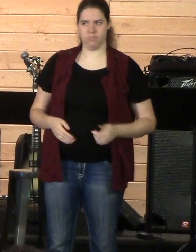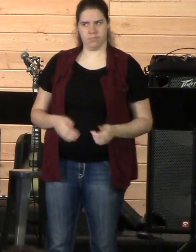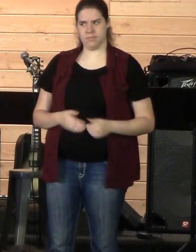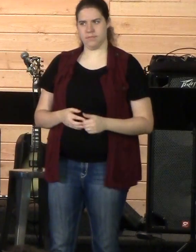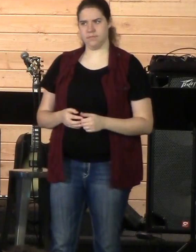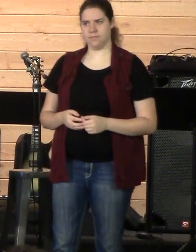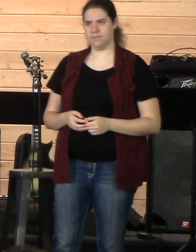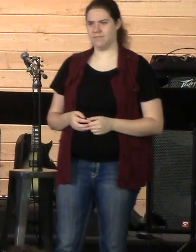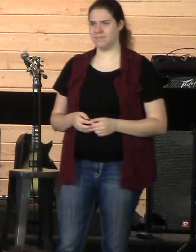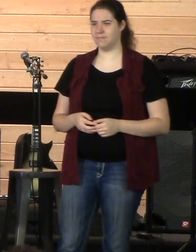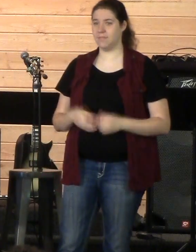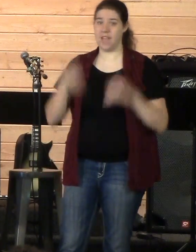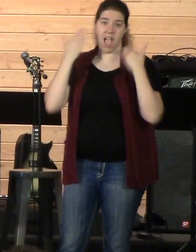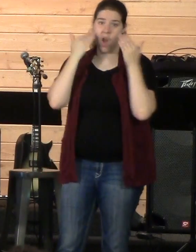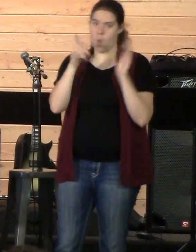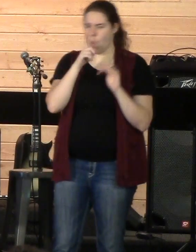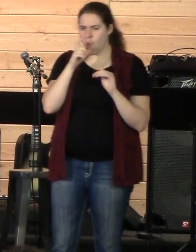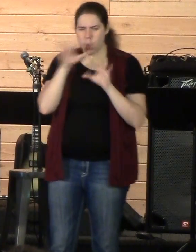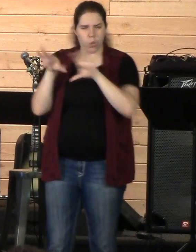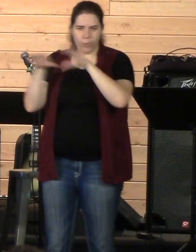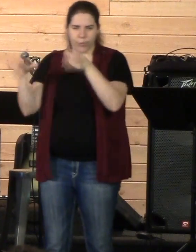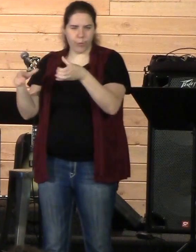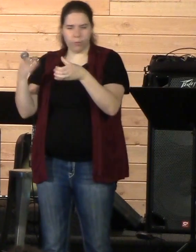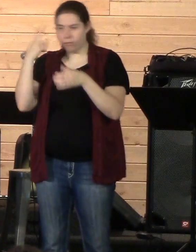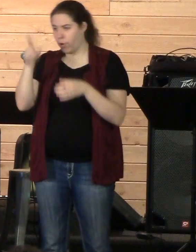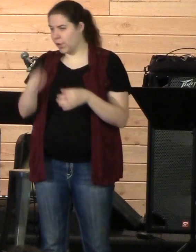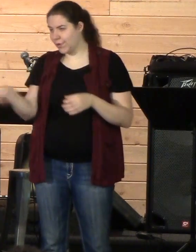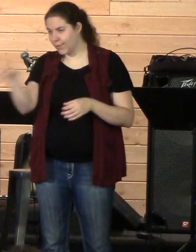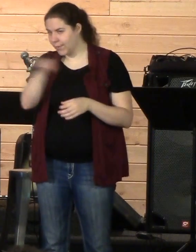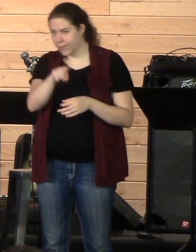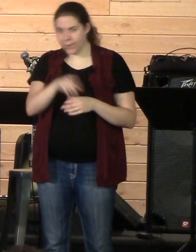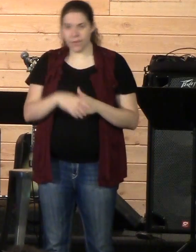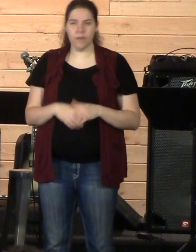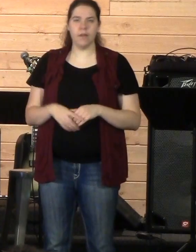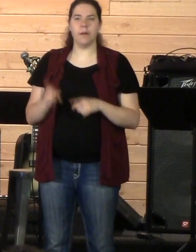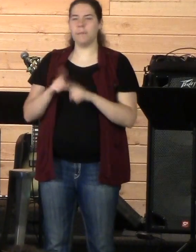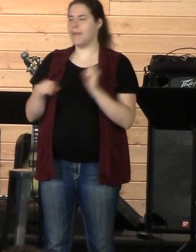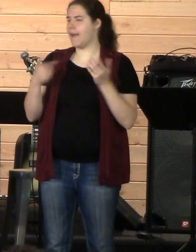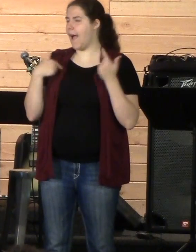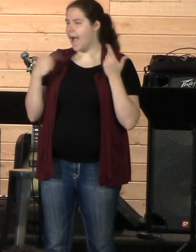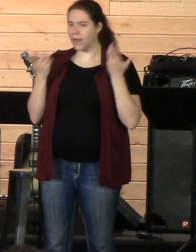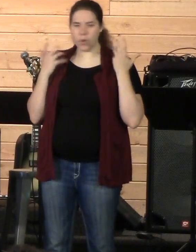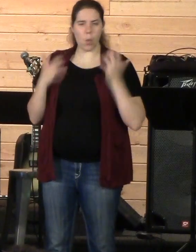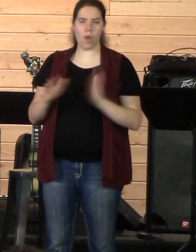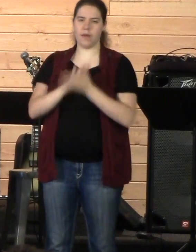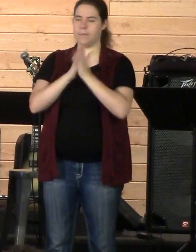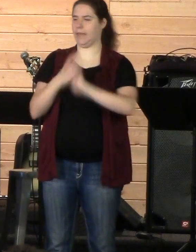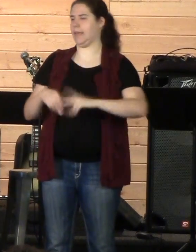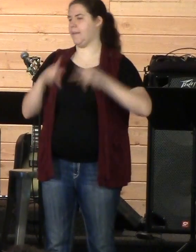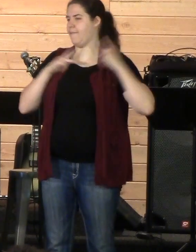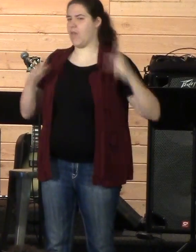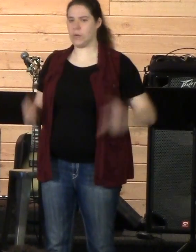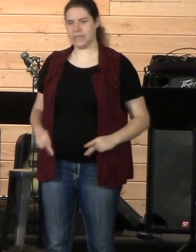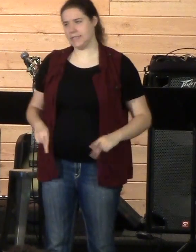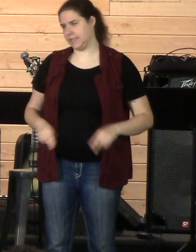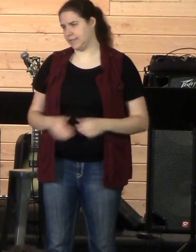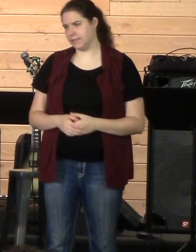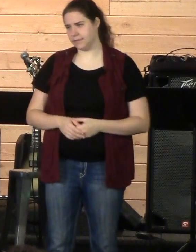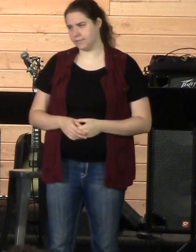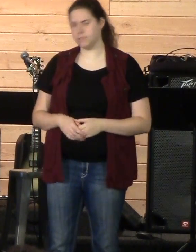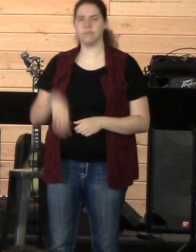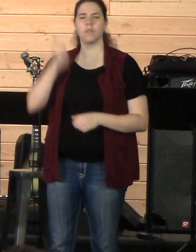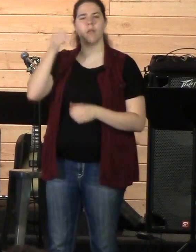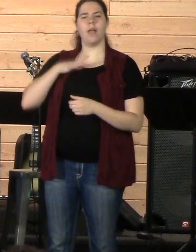I don't know who that group is in your head, but I don't want to become a Pharisee. Larry Osborne writes a book called The